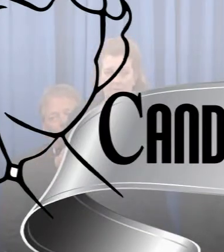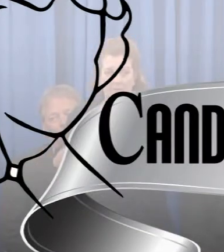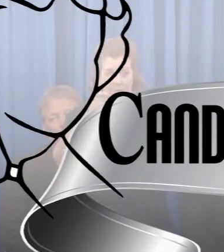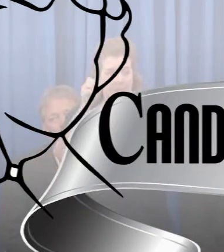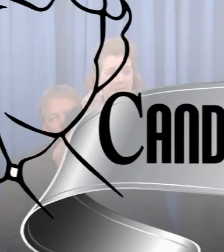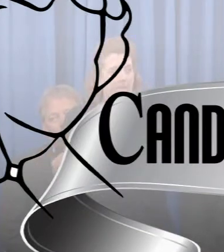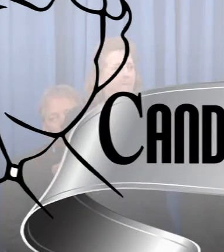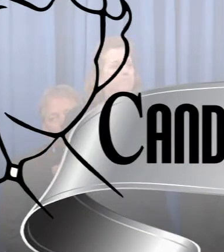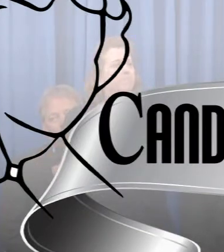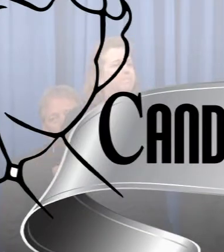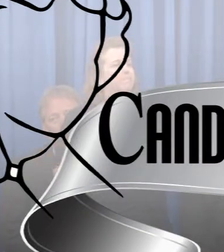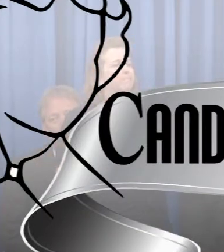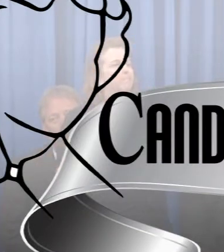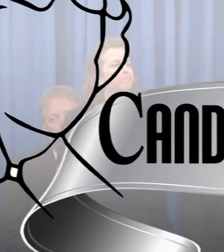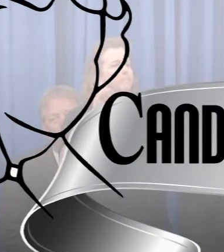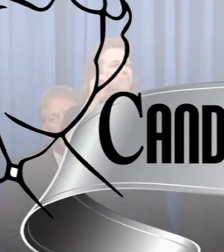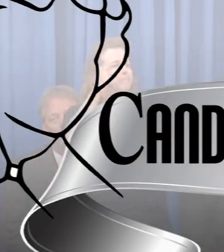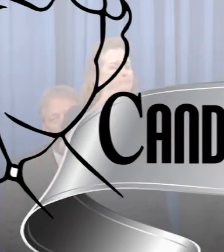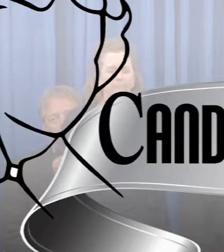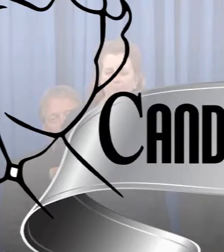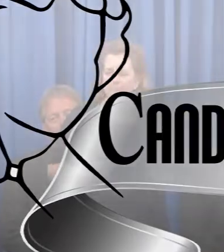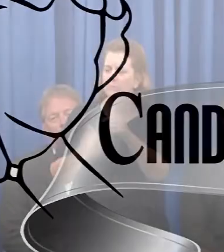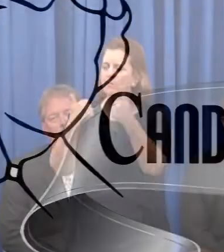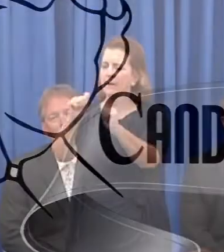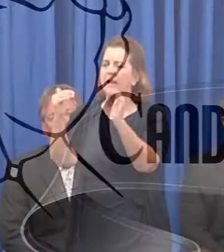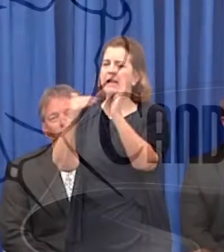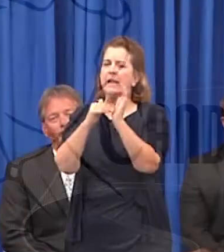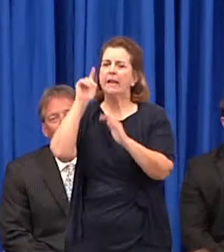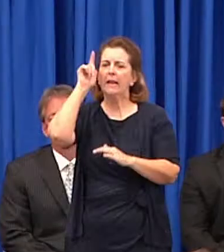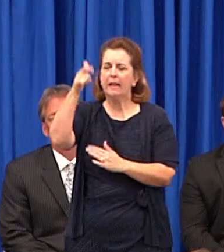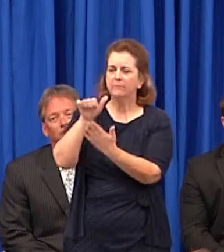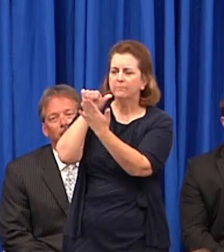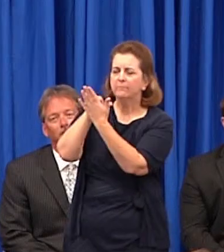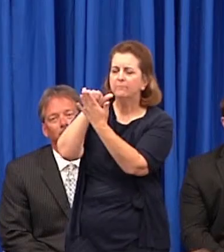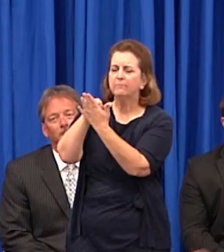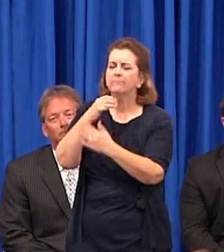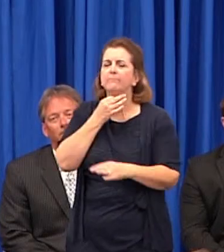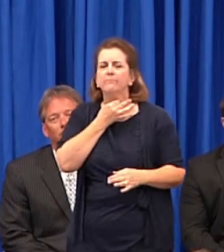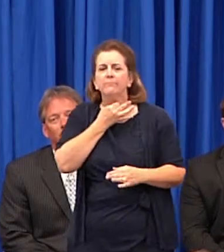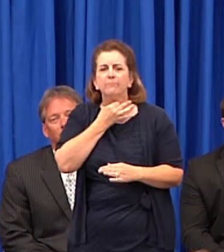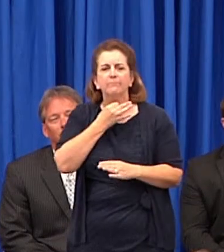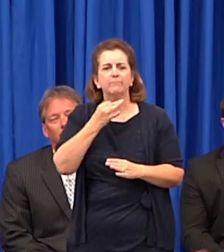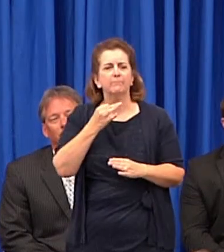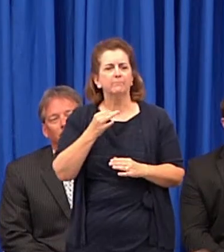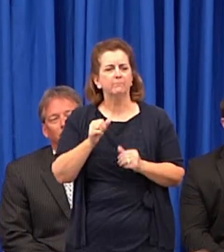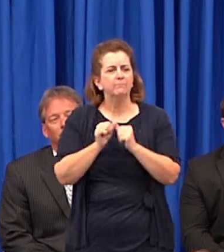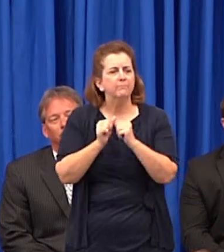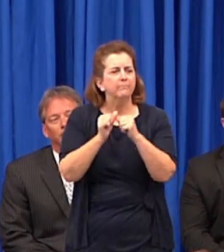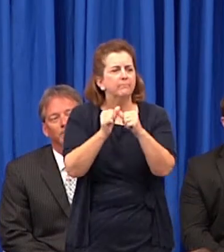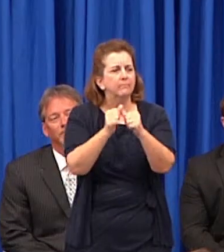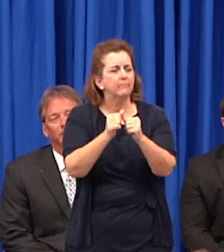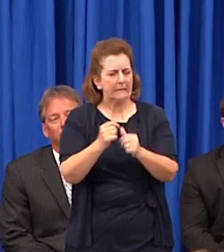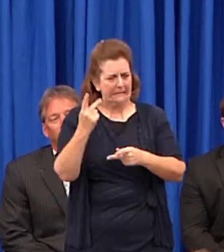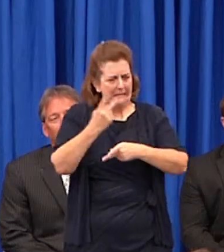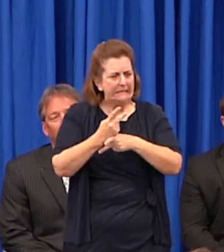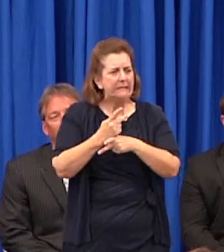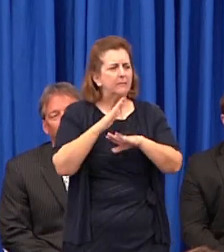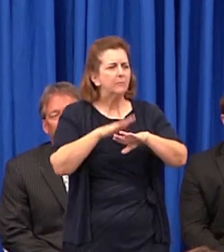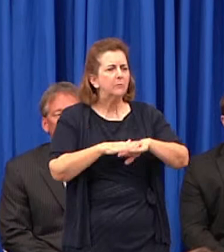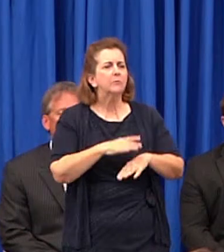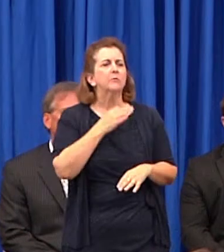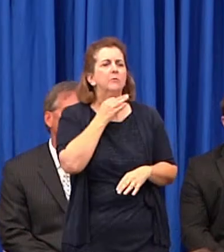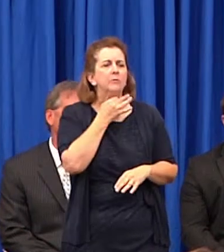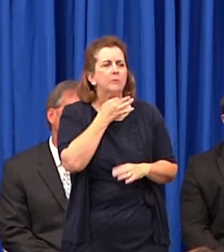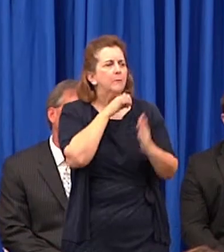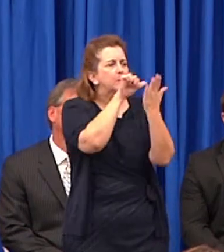go back and knock again because you know about perseverance and curiosity, and you need to keep that curiosity. Keep knocking on